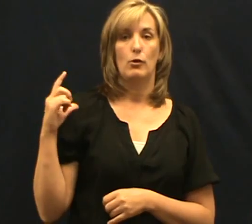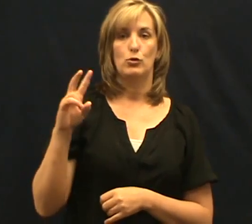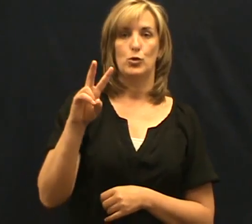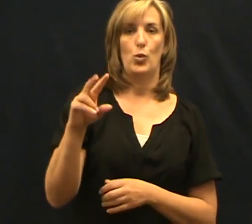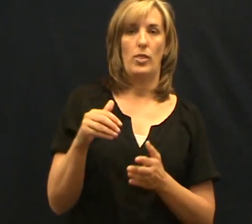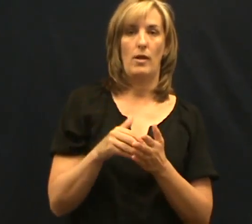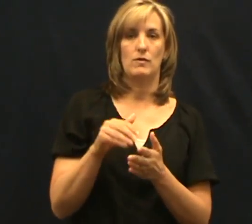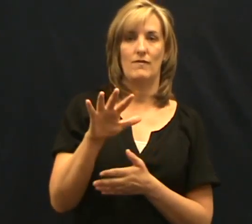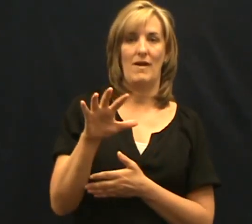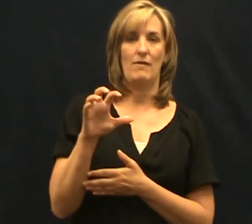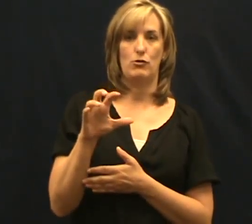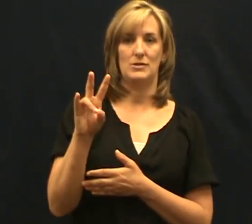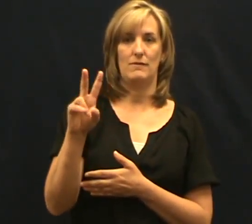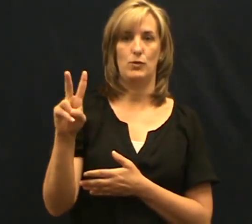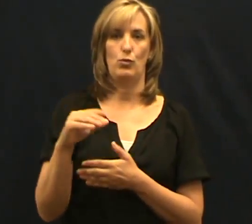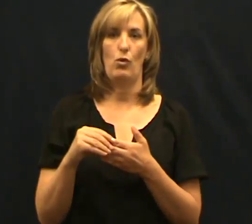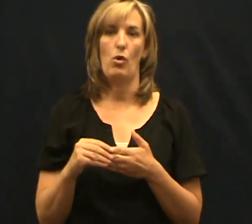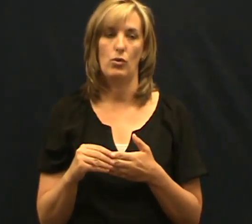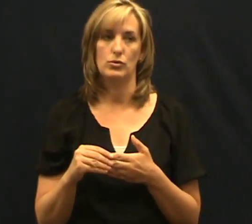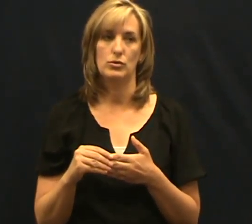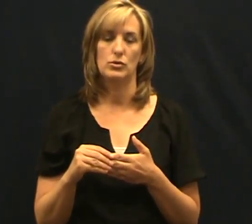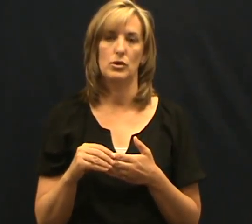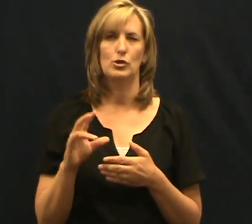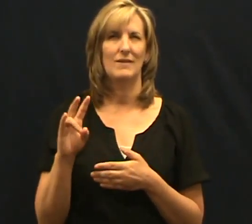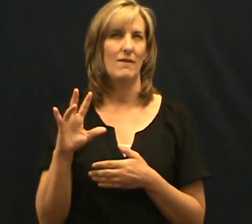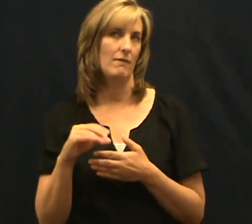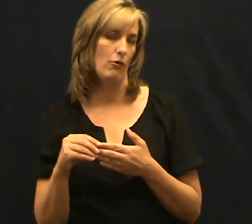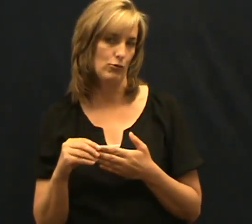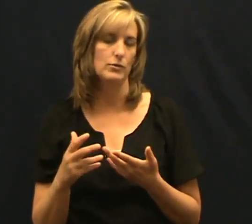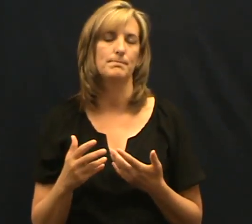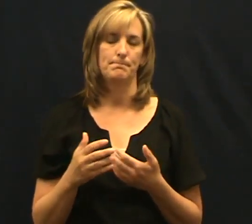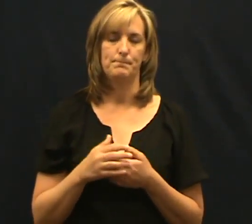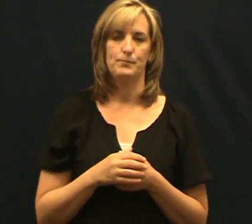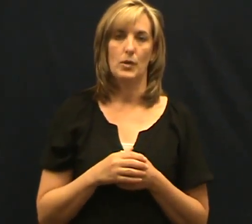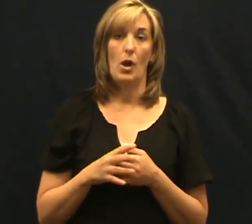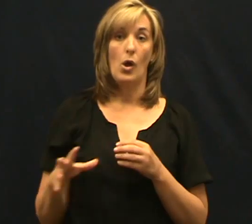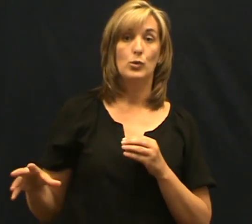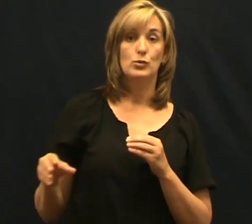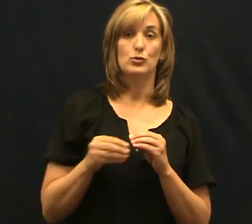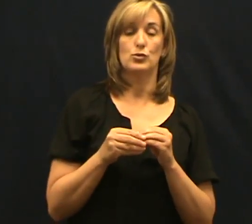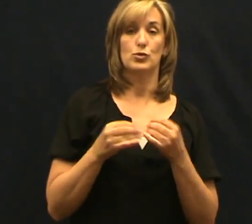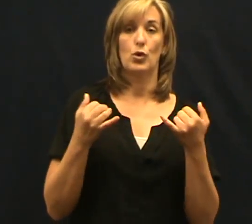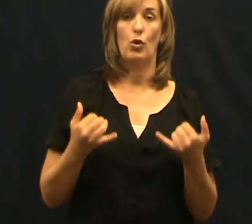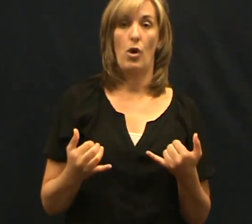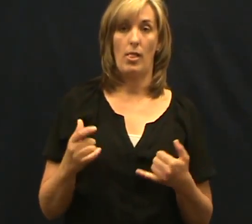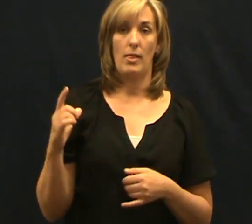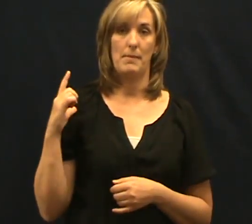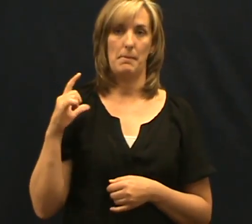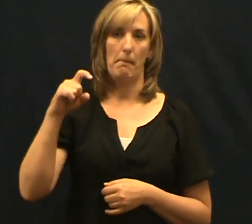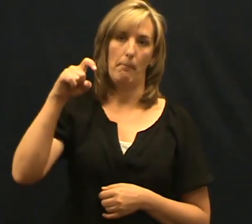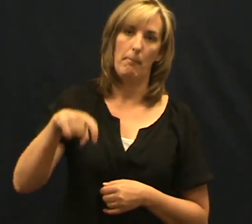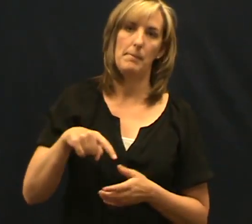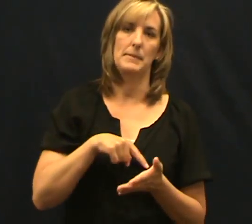$2,570. Now here's an interesting point. Our total current liabilities are going to have to be paid within a year. Our total